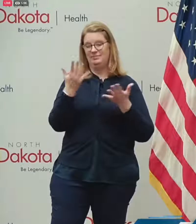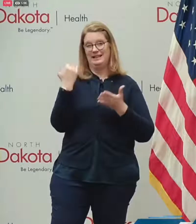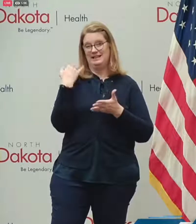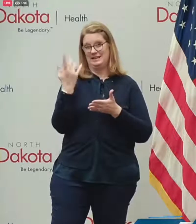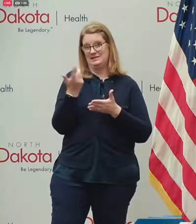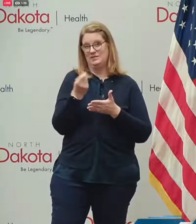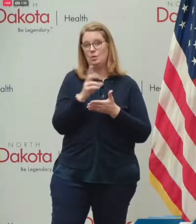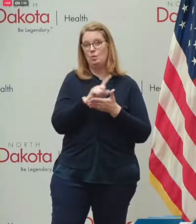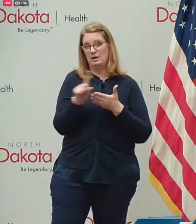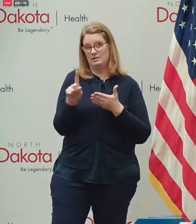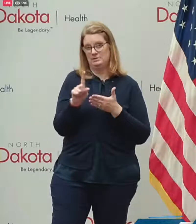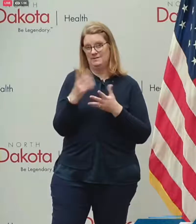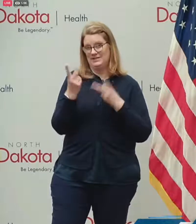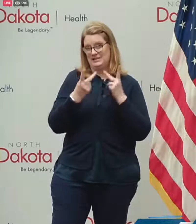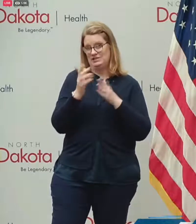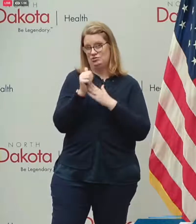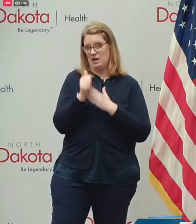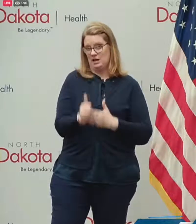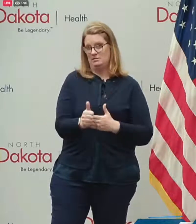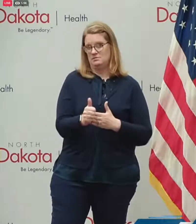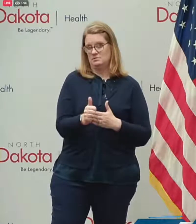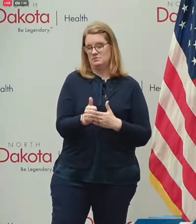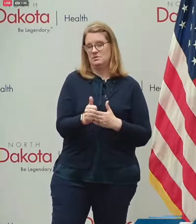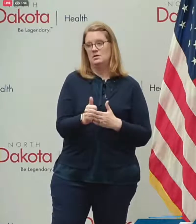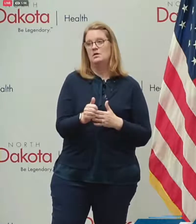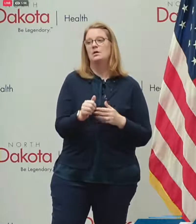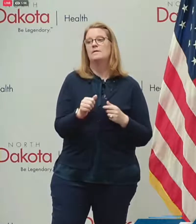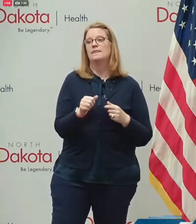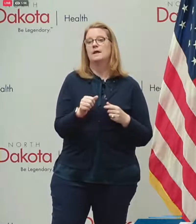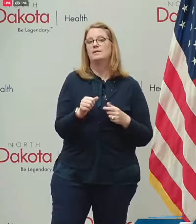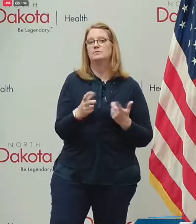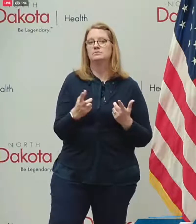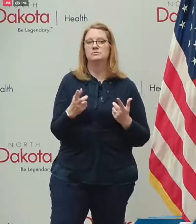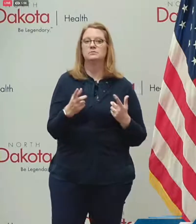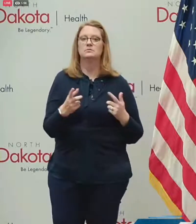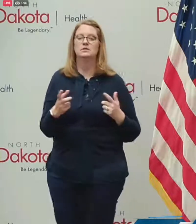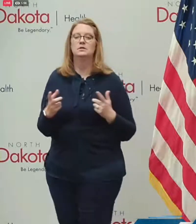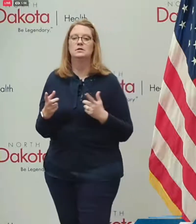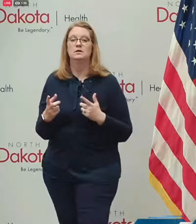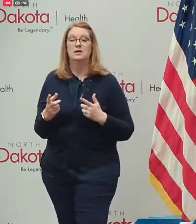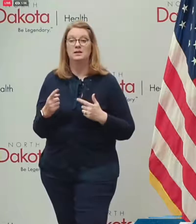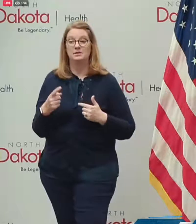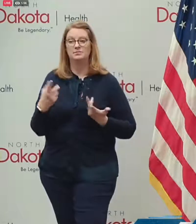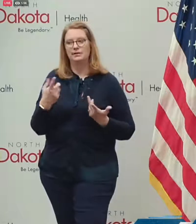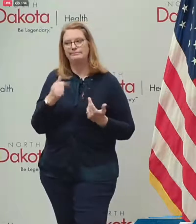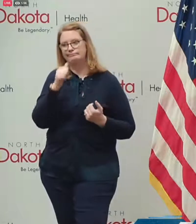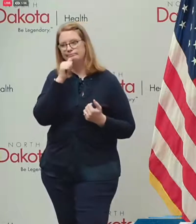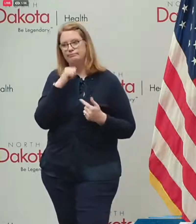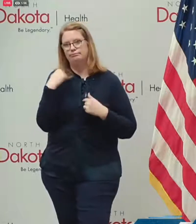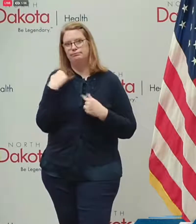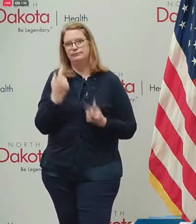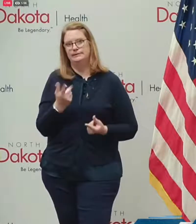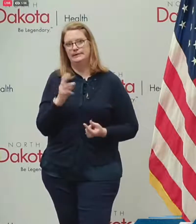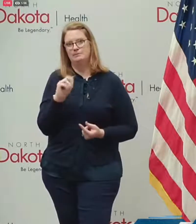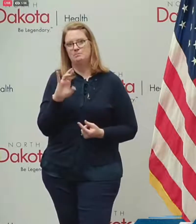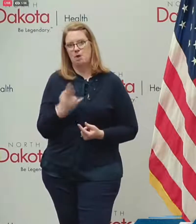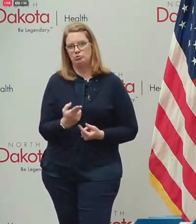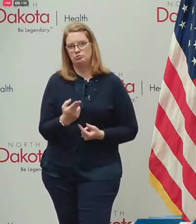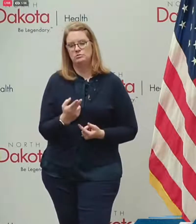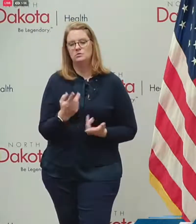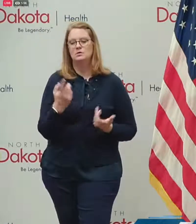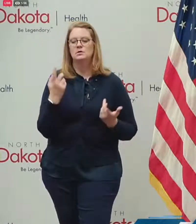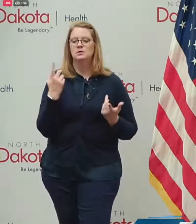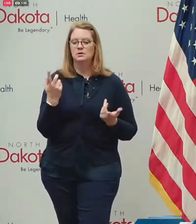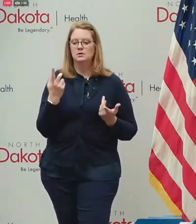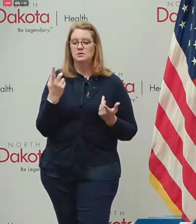visitation guidance when we have been dealing with this pandemic since March. There haven't been